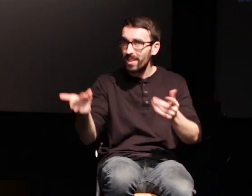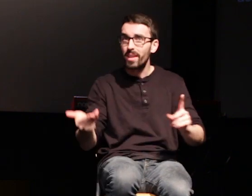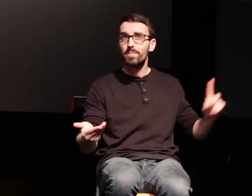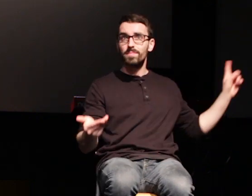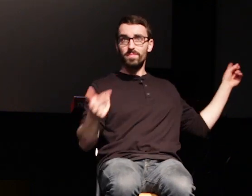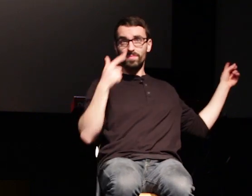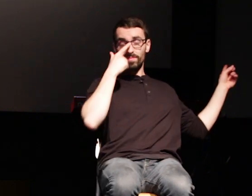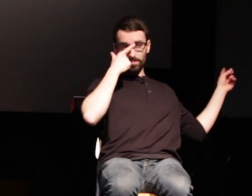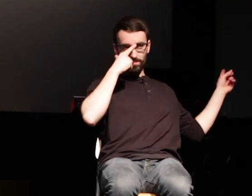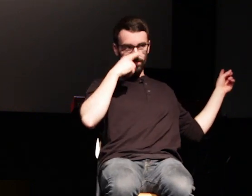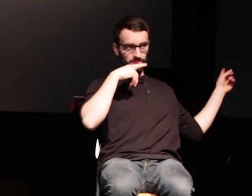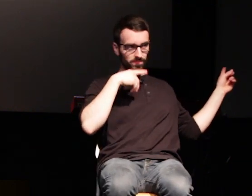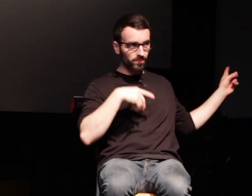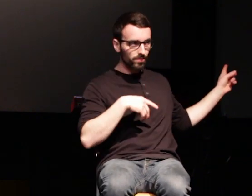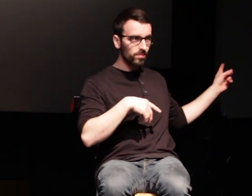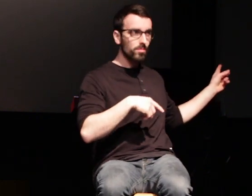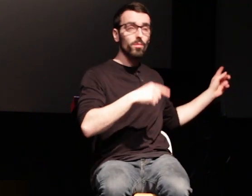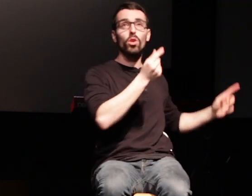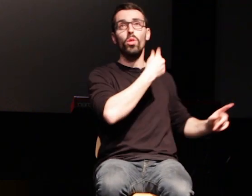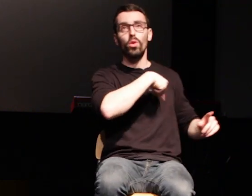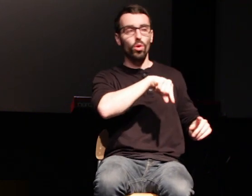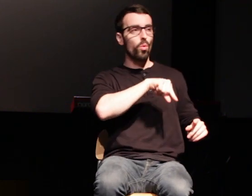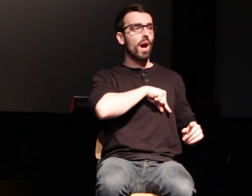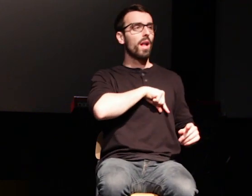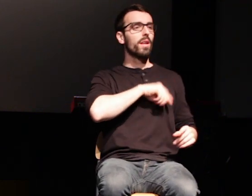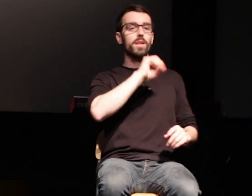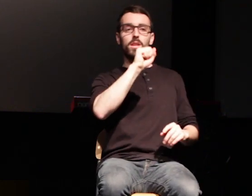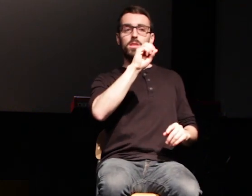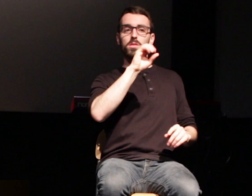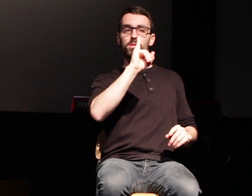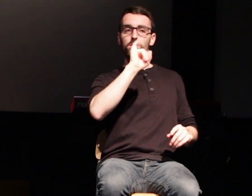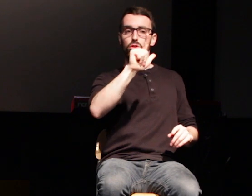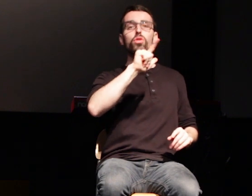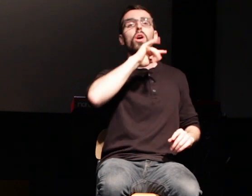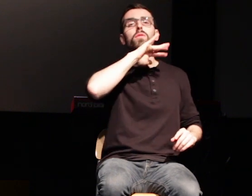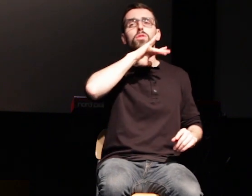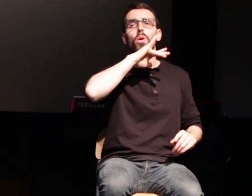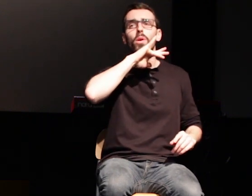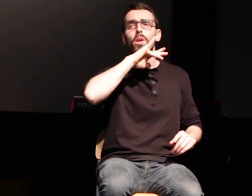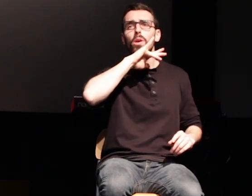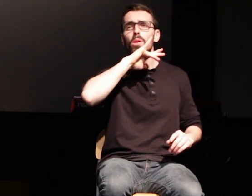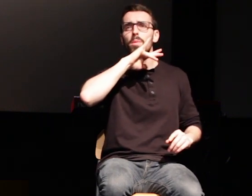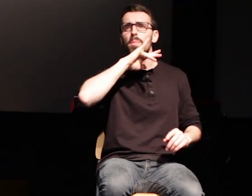the quality of soil is determined by what it produces.